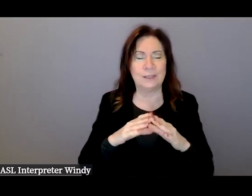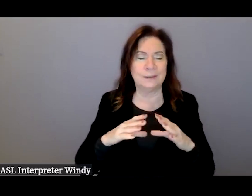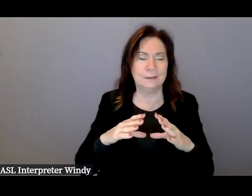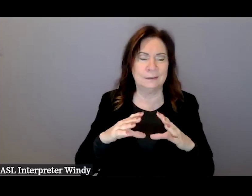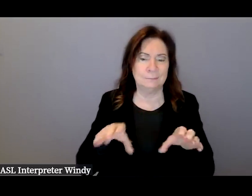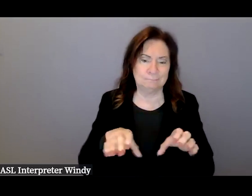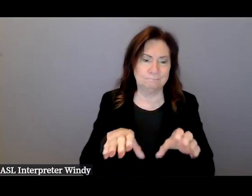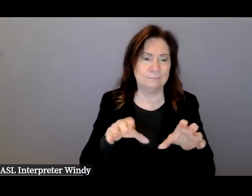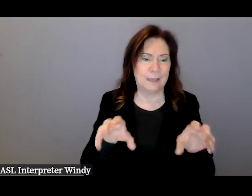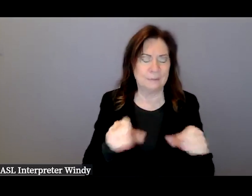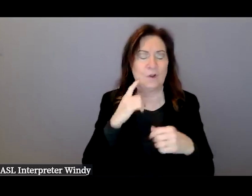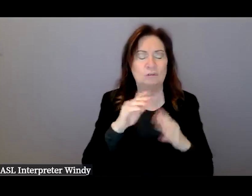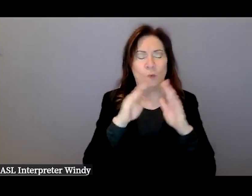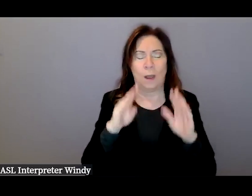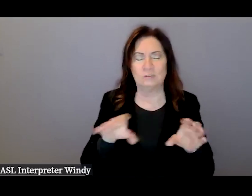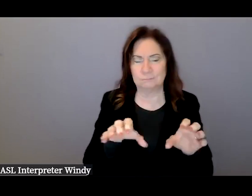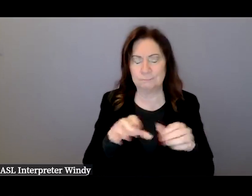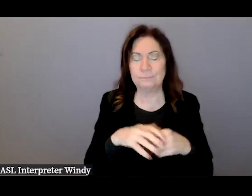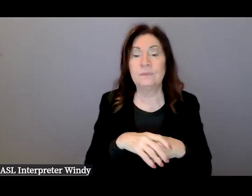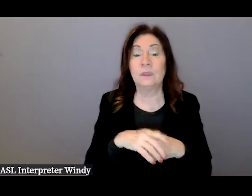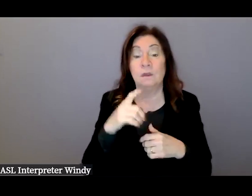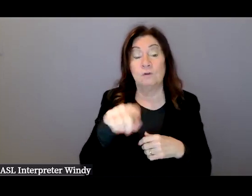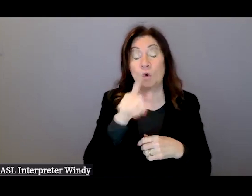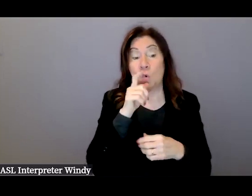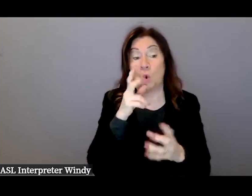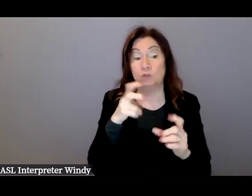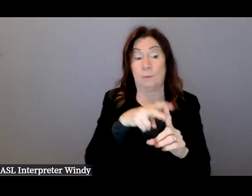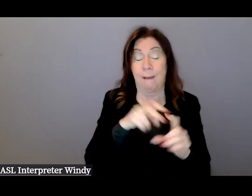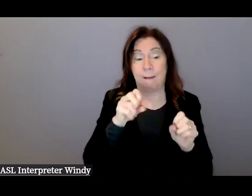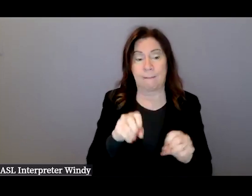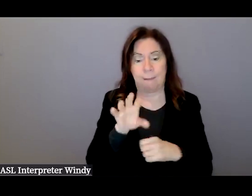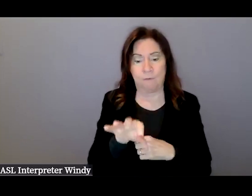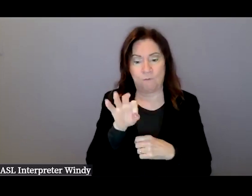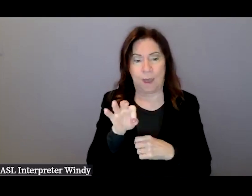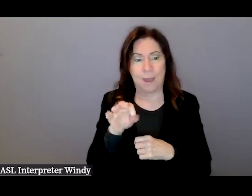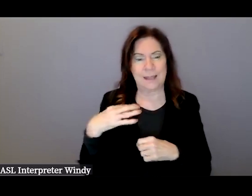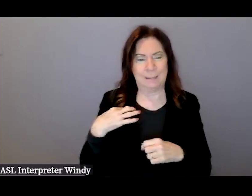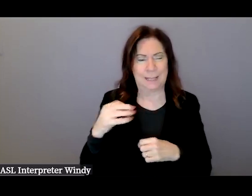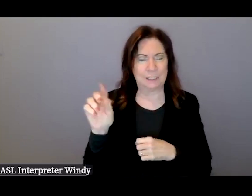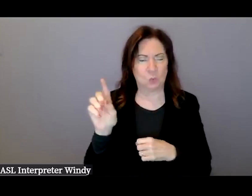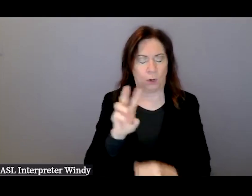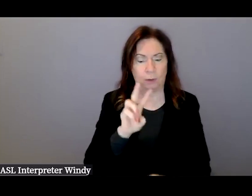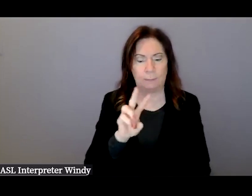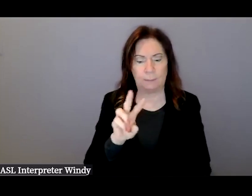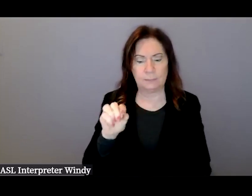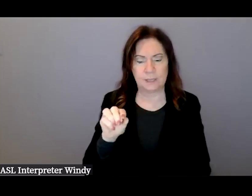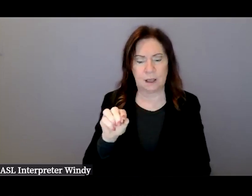Opportunities. Community members who are interested in applying can find the application at